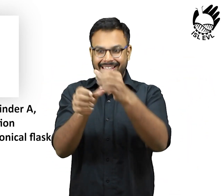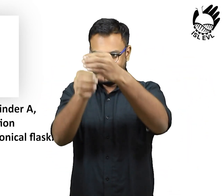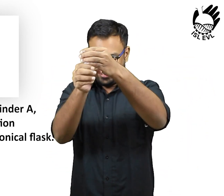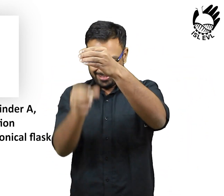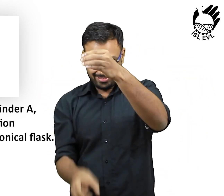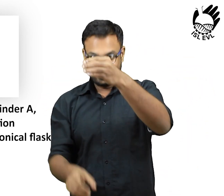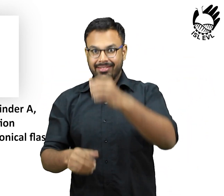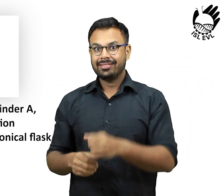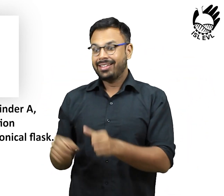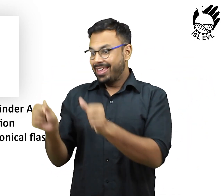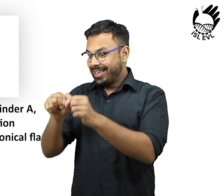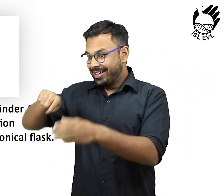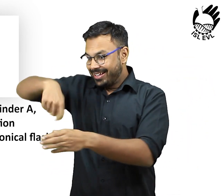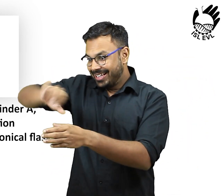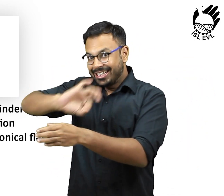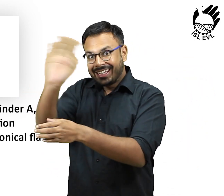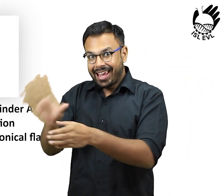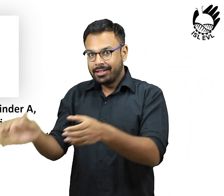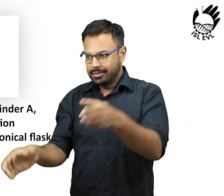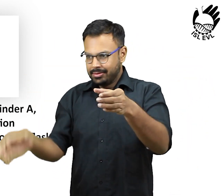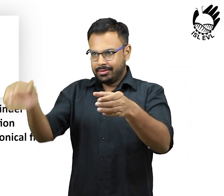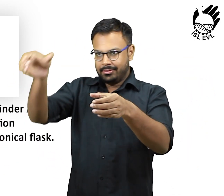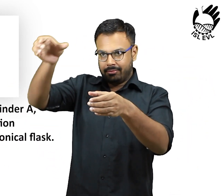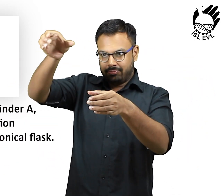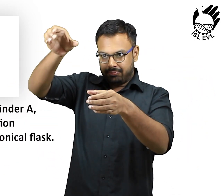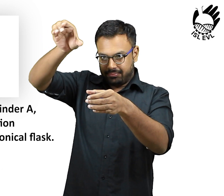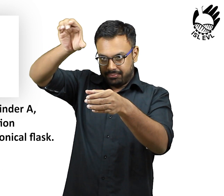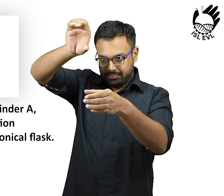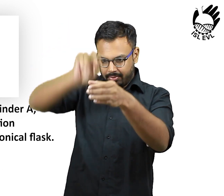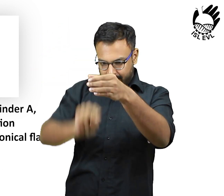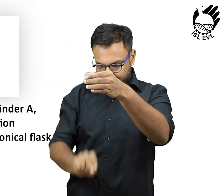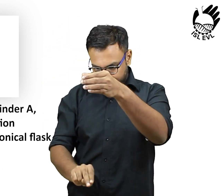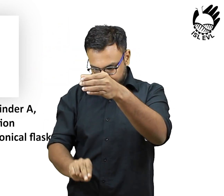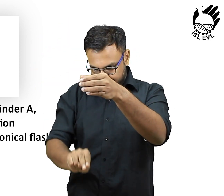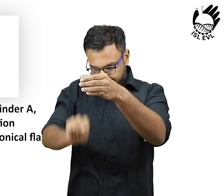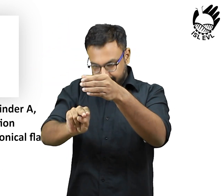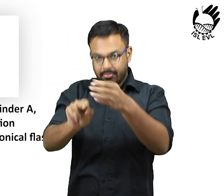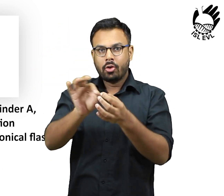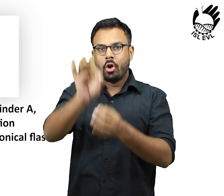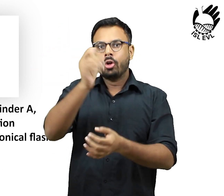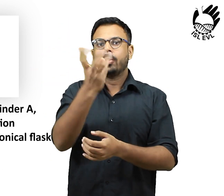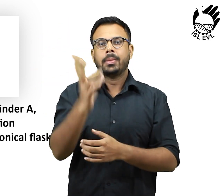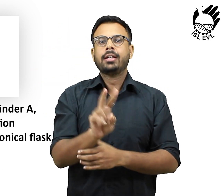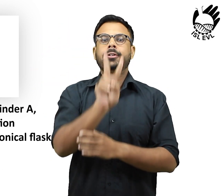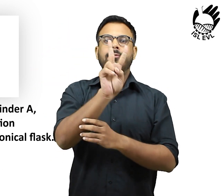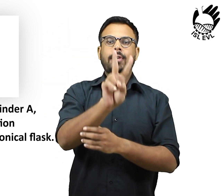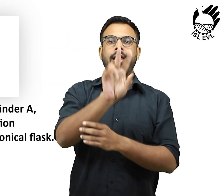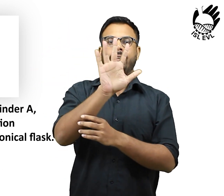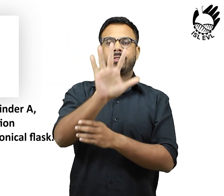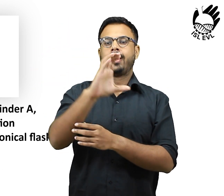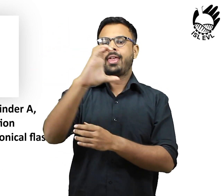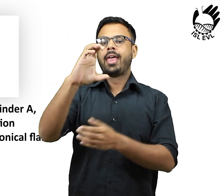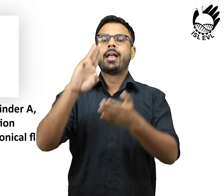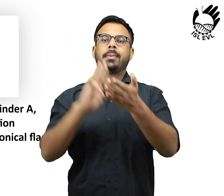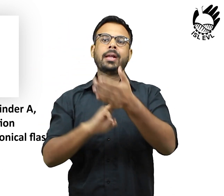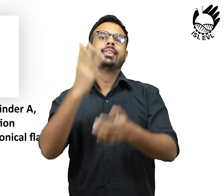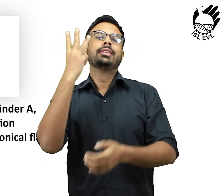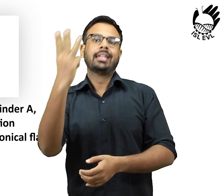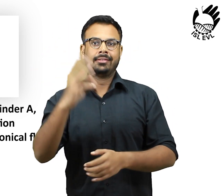Using measuring cylinder A, pour 25 centimeters cube of solution A into